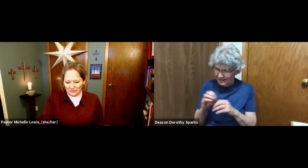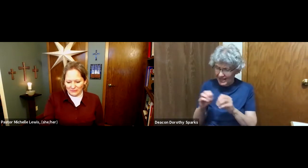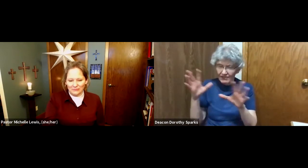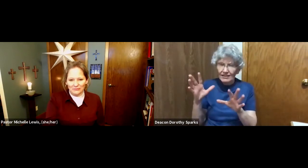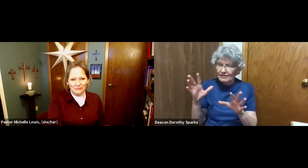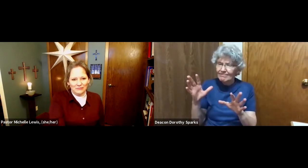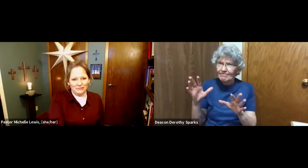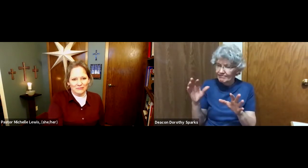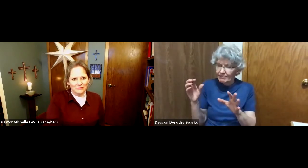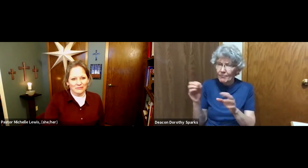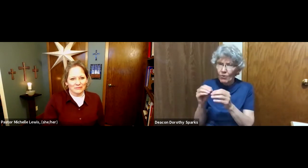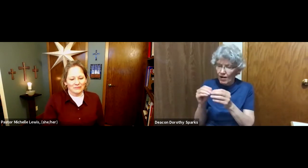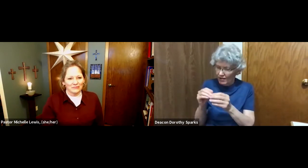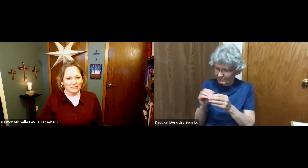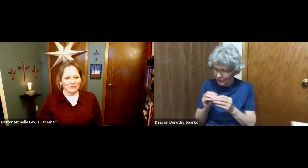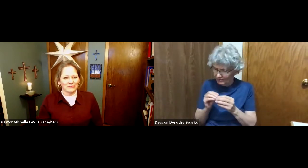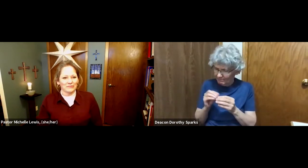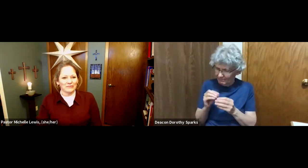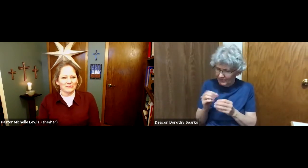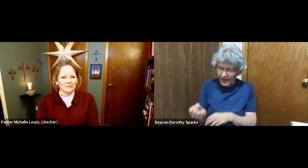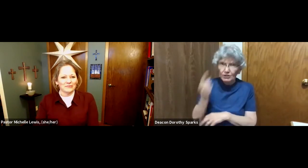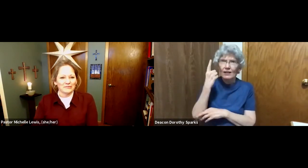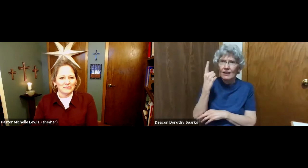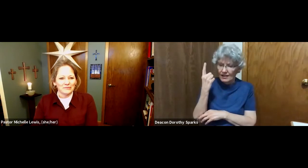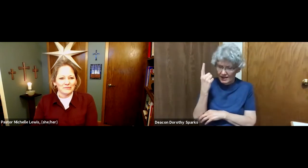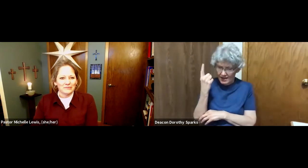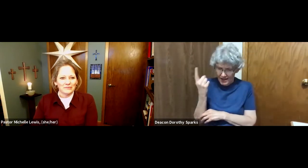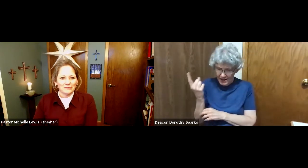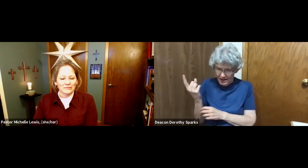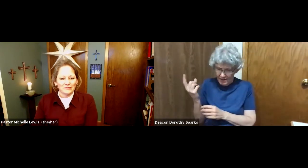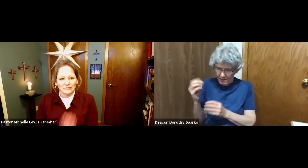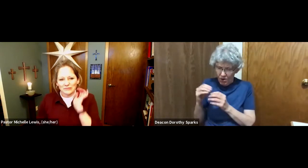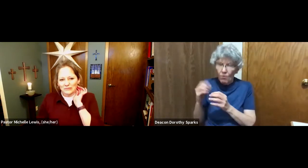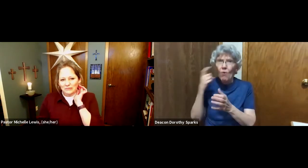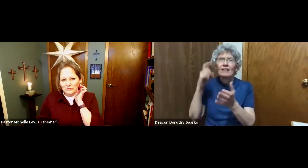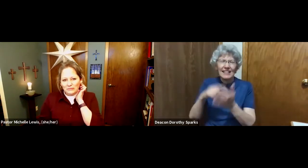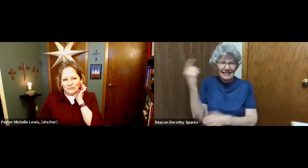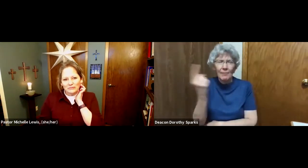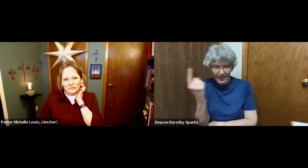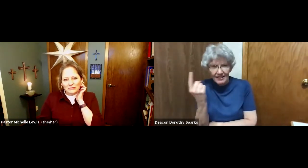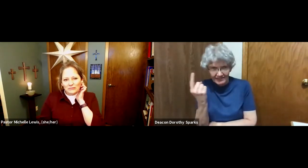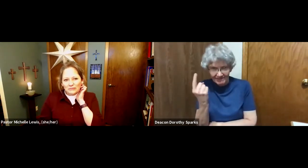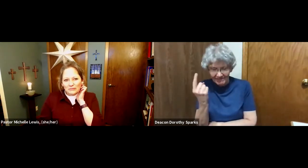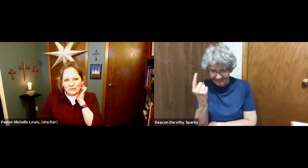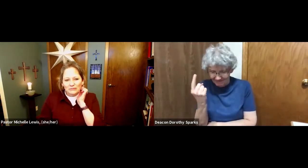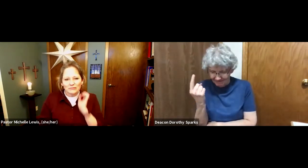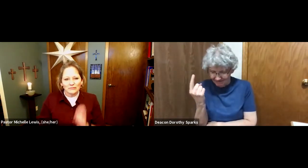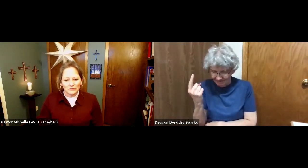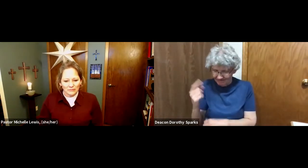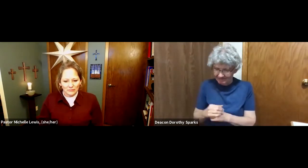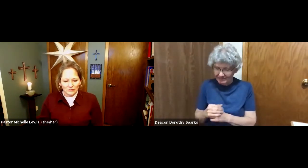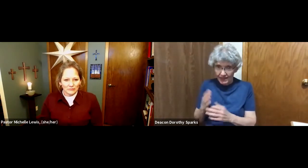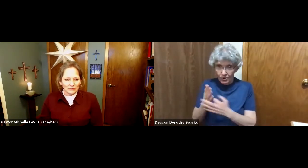Epiphany is an aha. Also, an epiphany is understanding something more